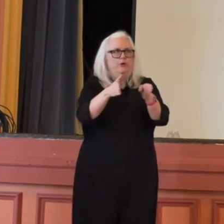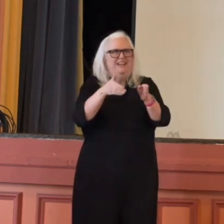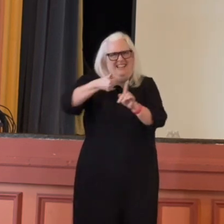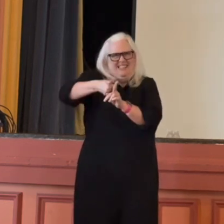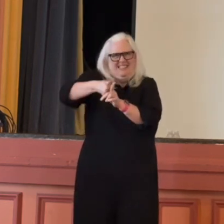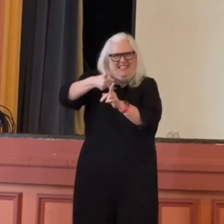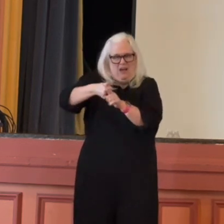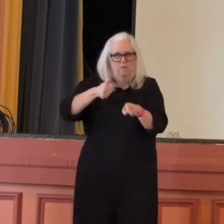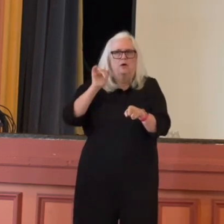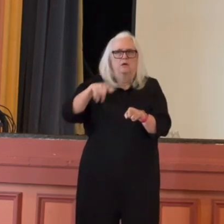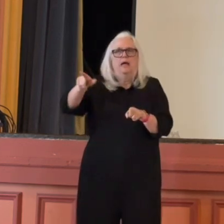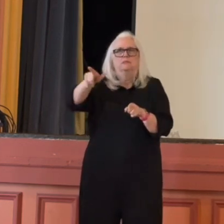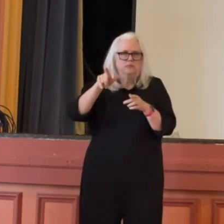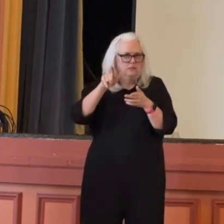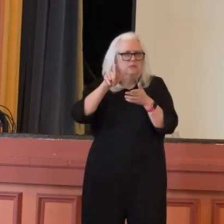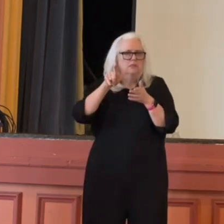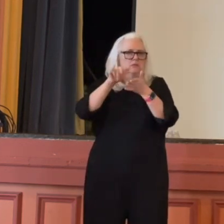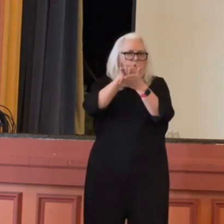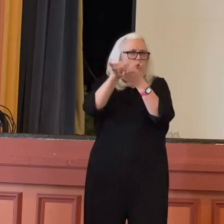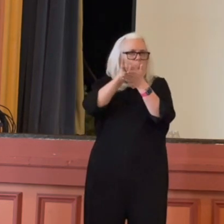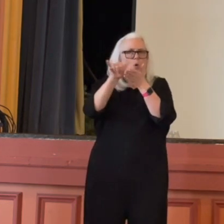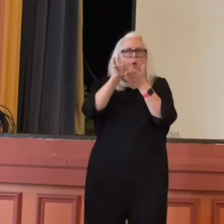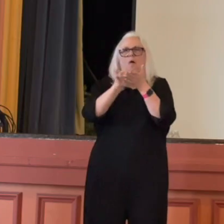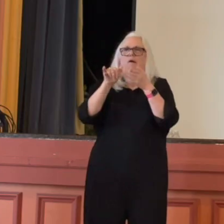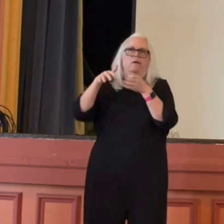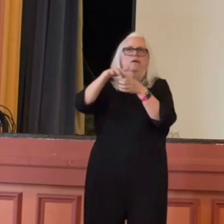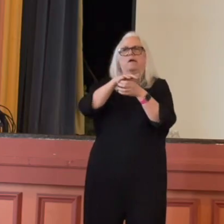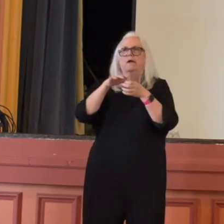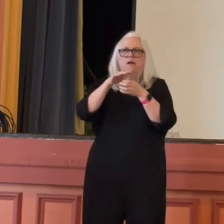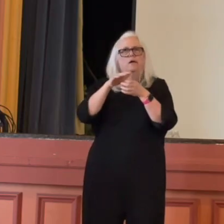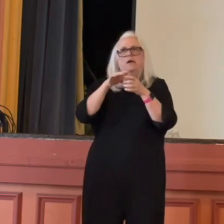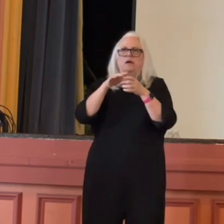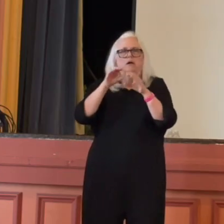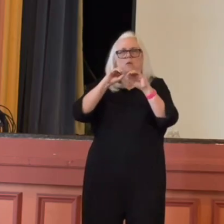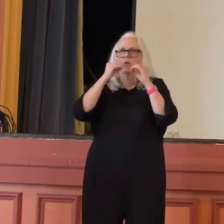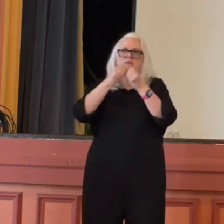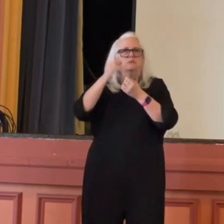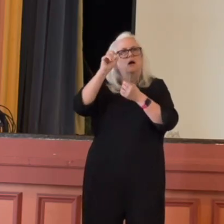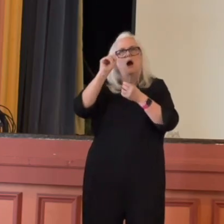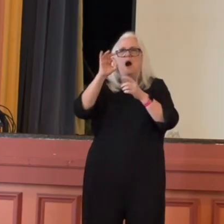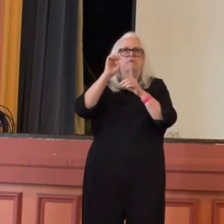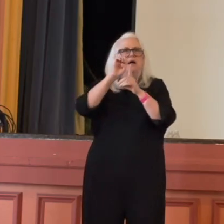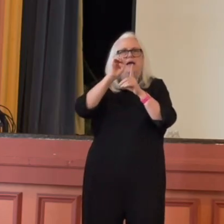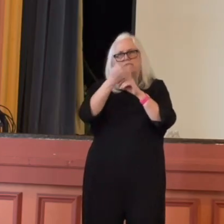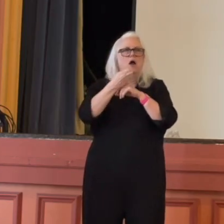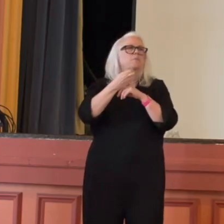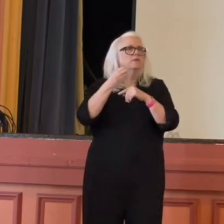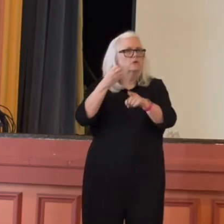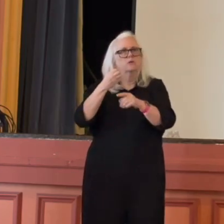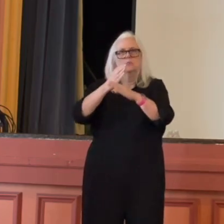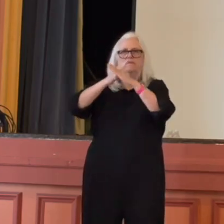Environmental Conservation, they have scientists and engineers that specifically specialize in